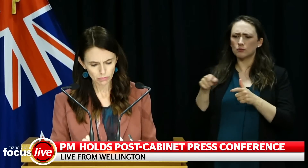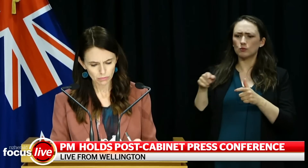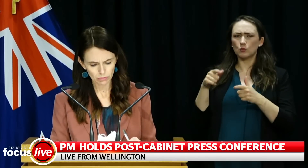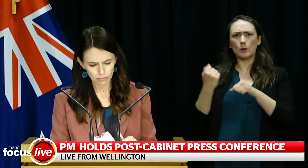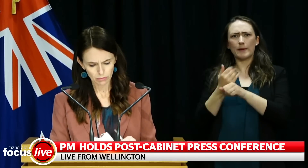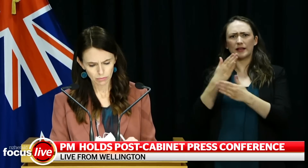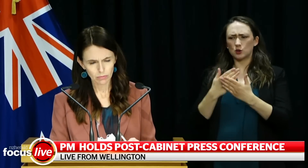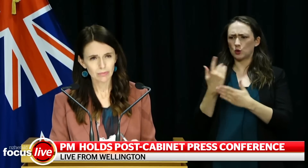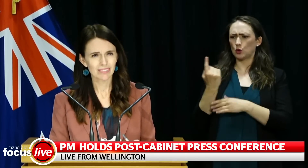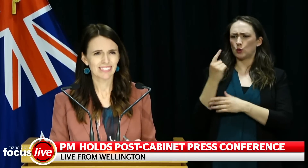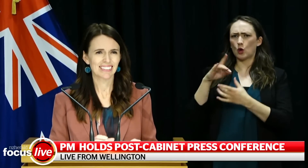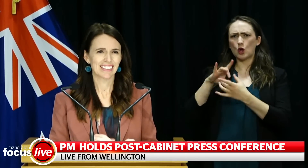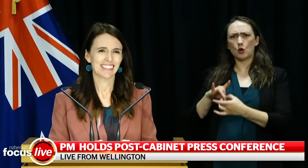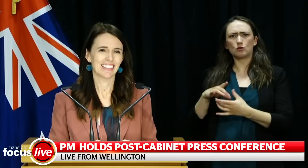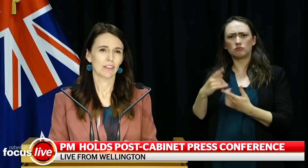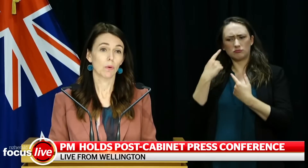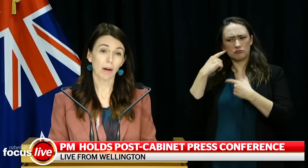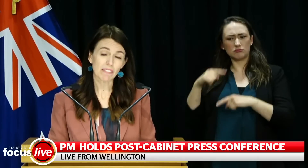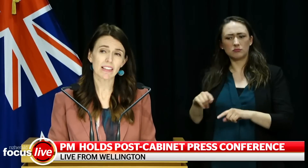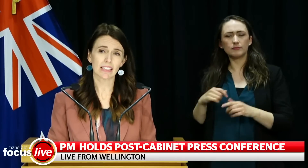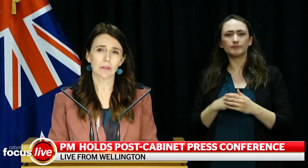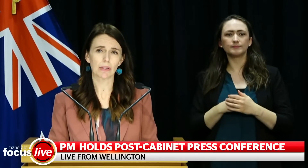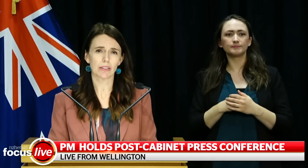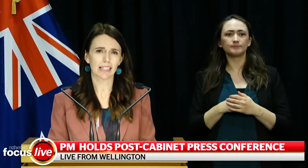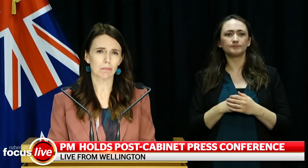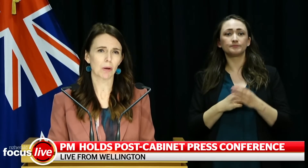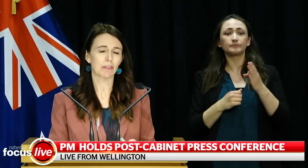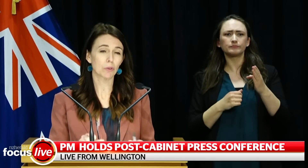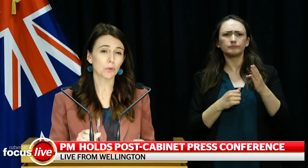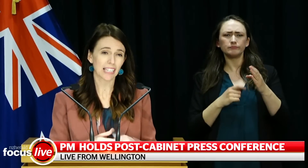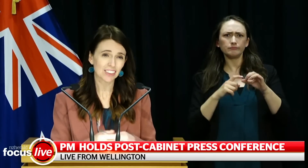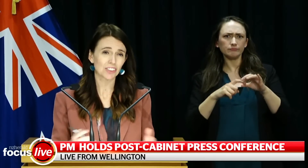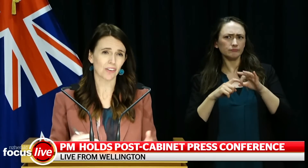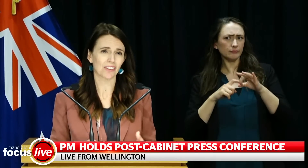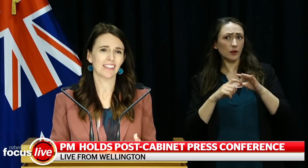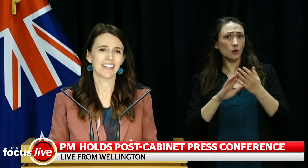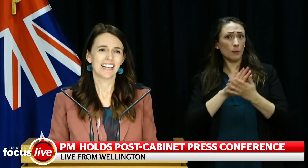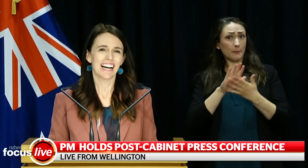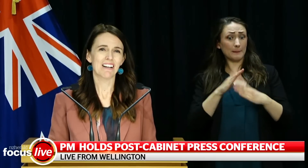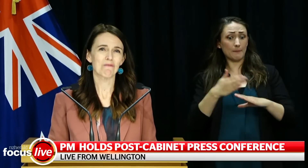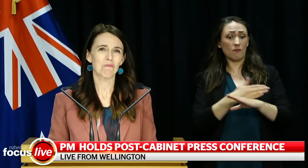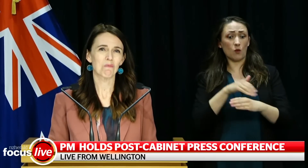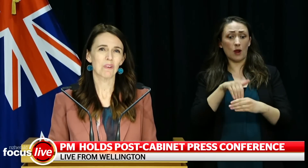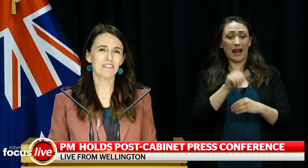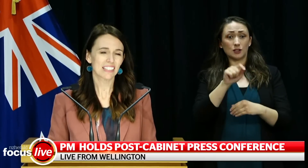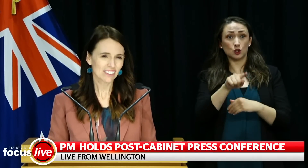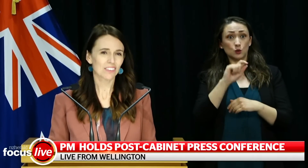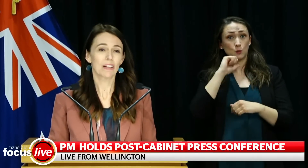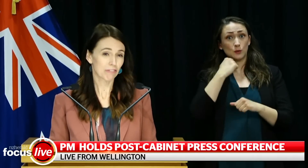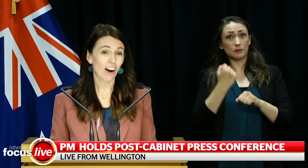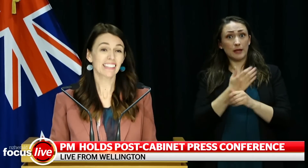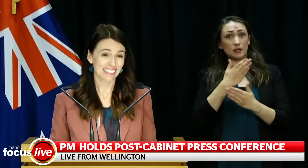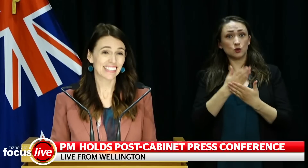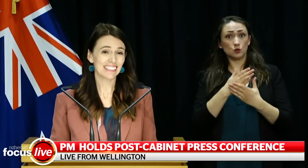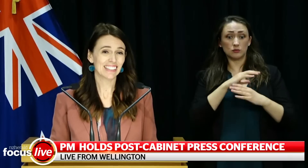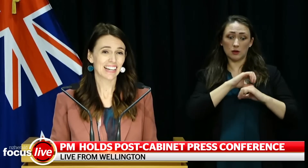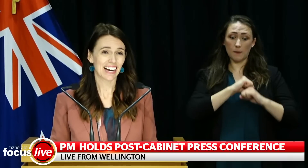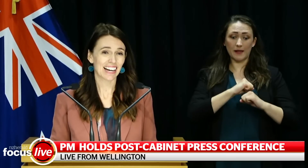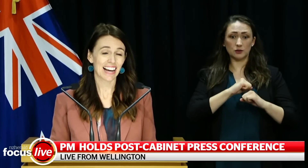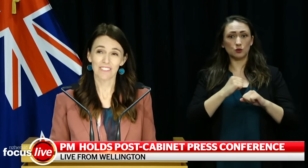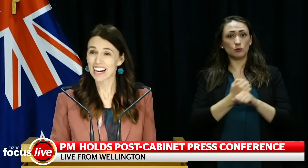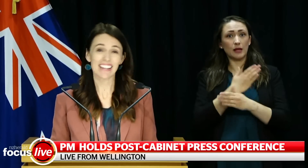to fulfilling that promise by the next election? Well, one of the things that we're looking at the moment, of course, as you know, we've said, look, we're